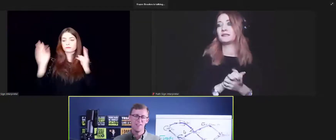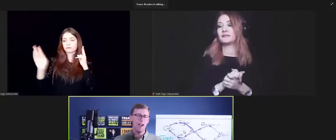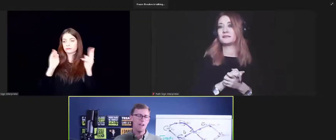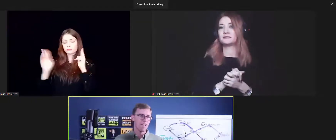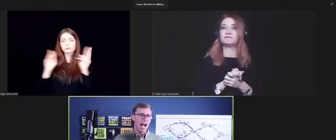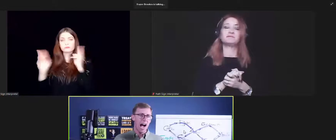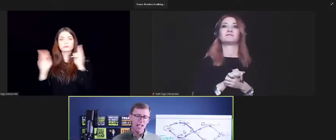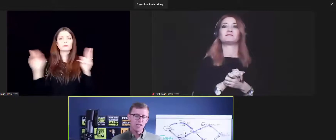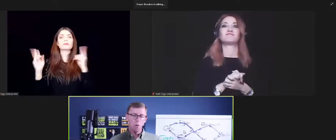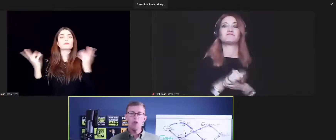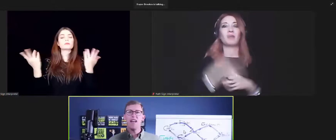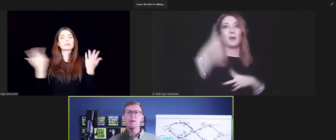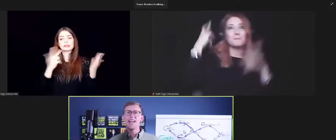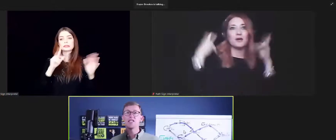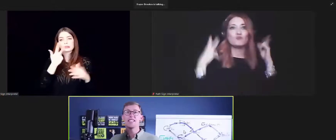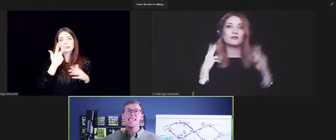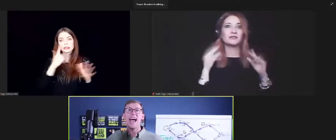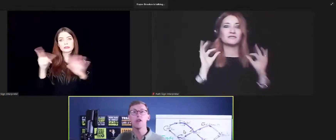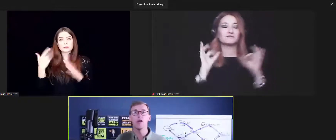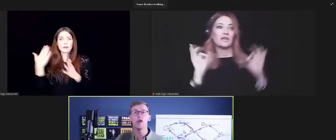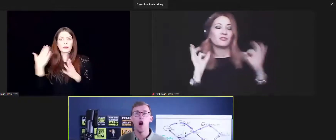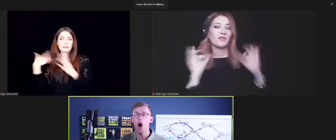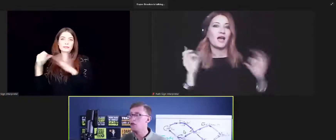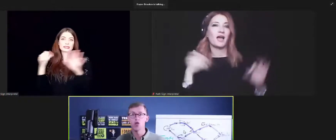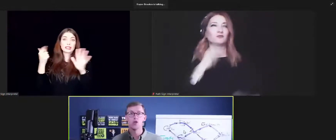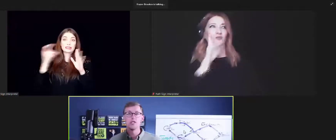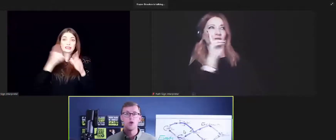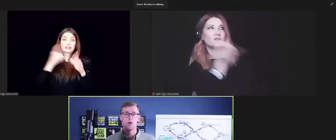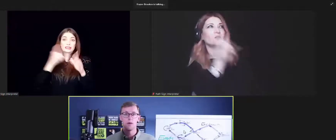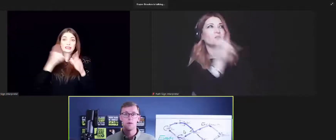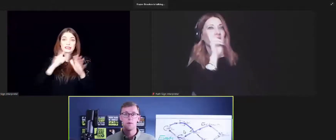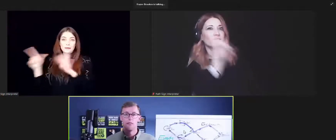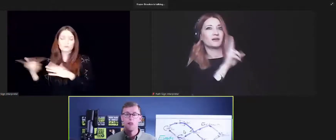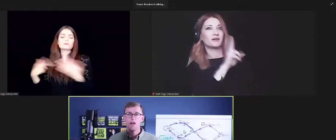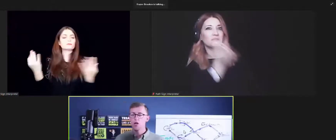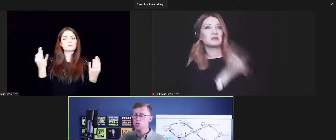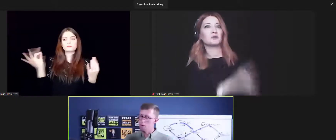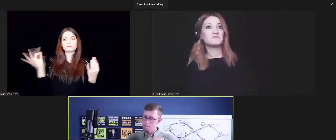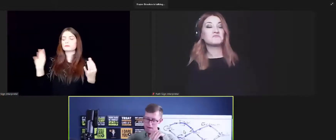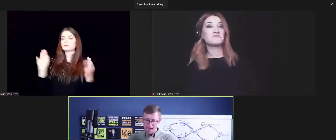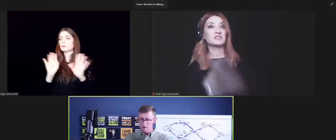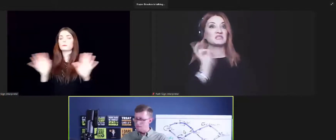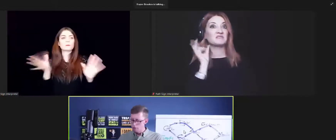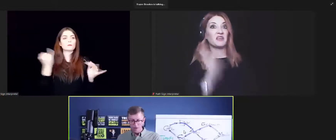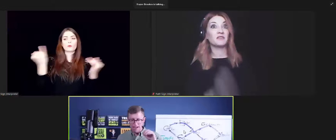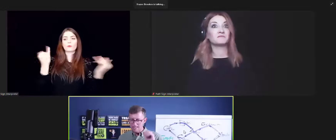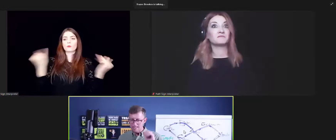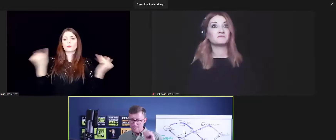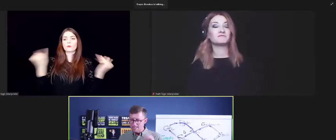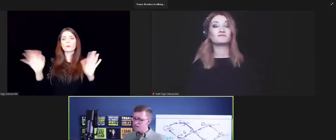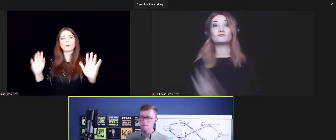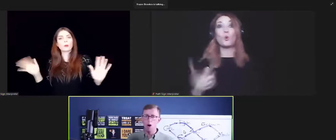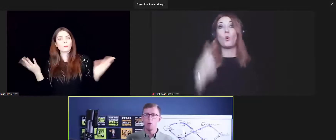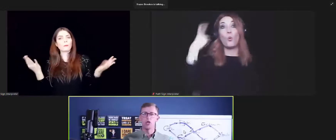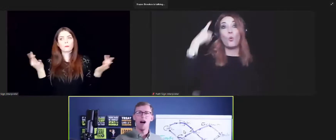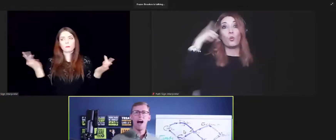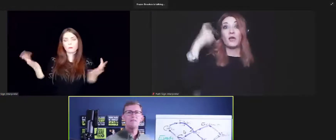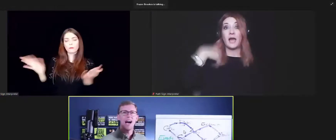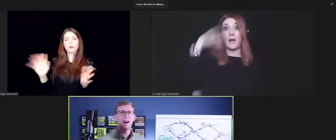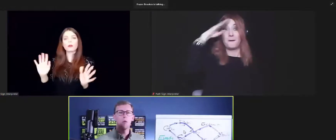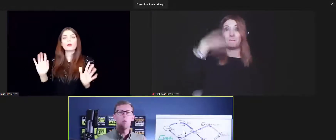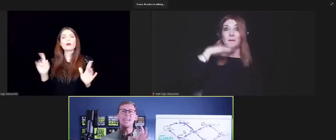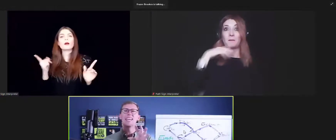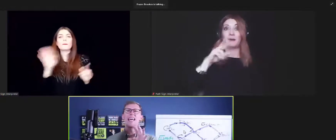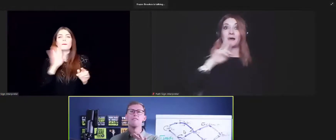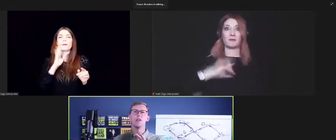right? And one day my dad said, get in the car. I've got something to show you. So me, my brother, my dad, my mum, we drive down and